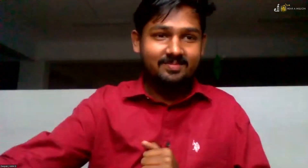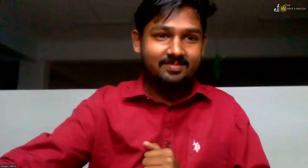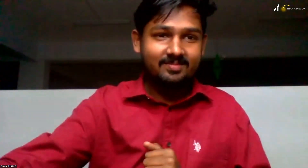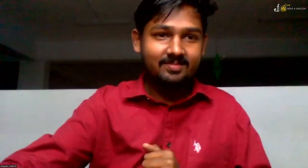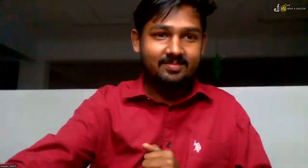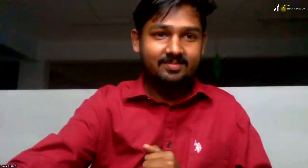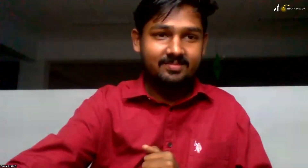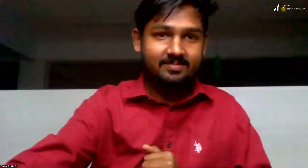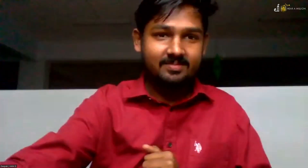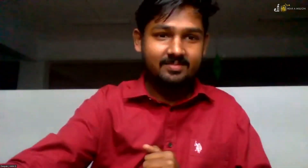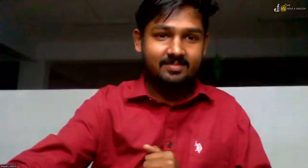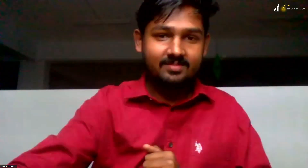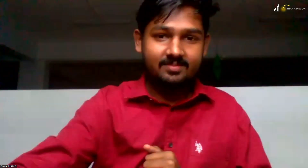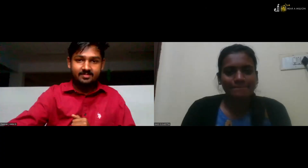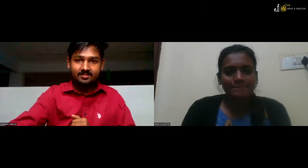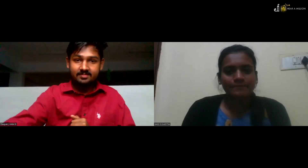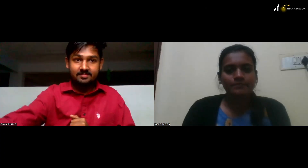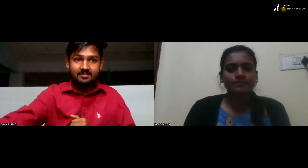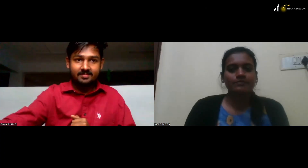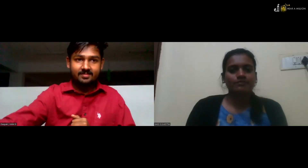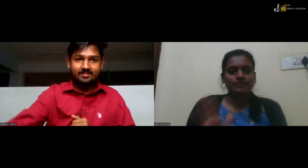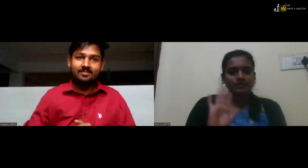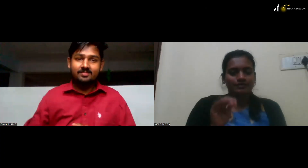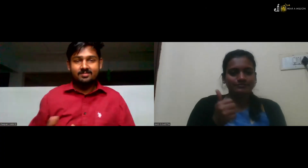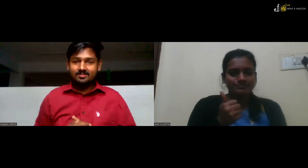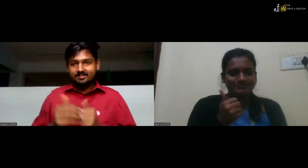Next participant.